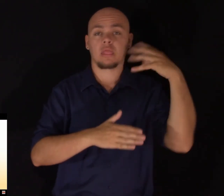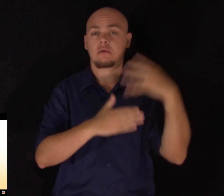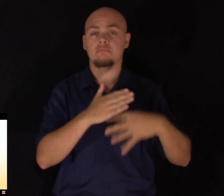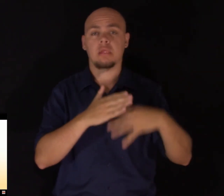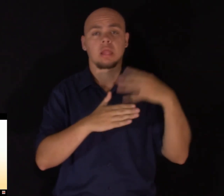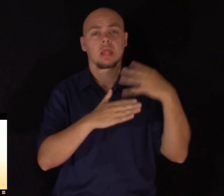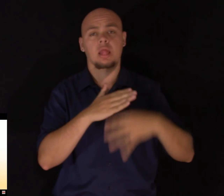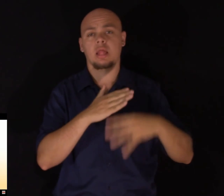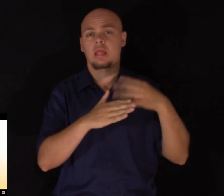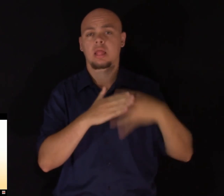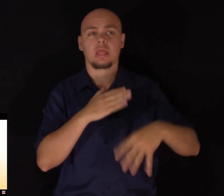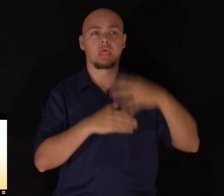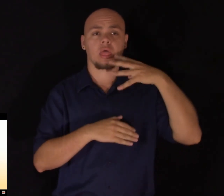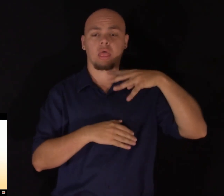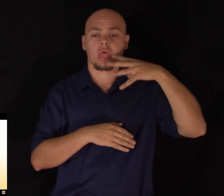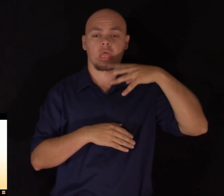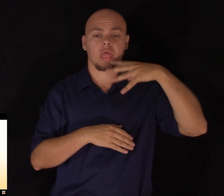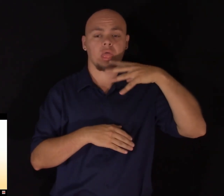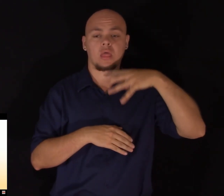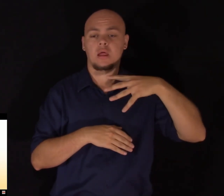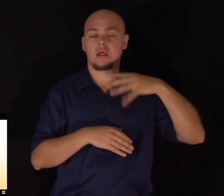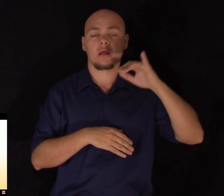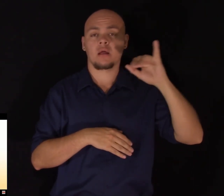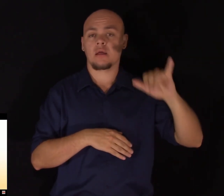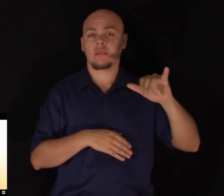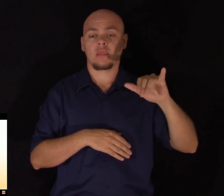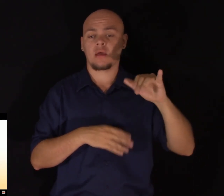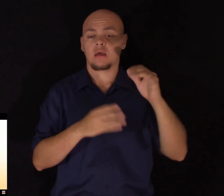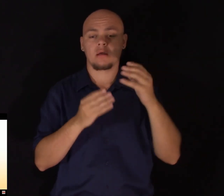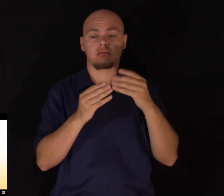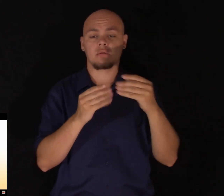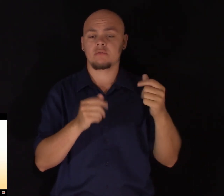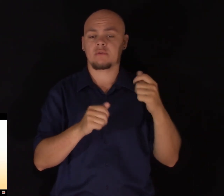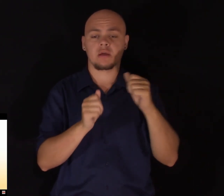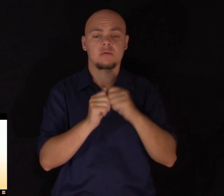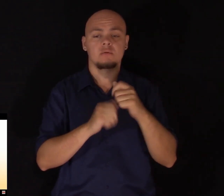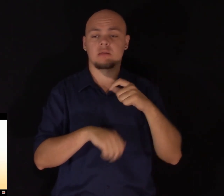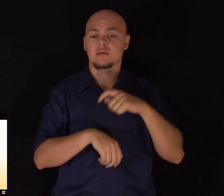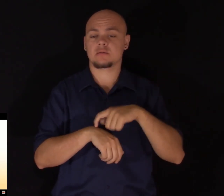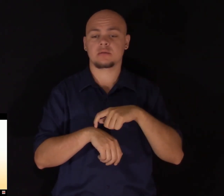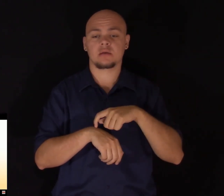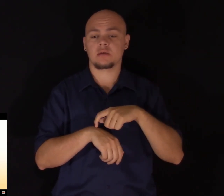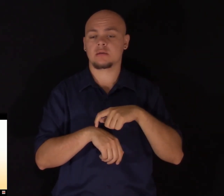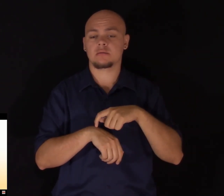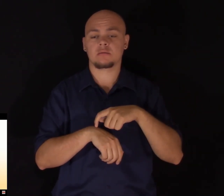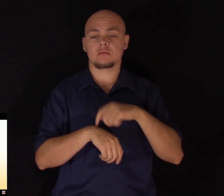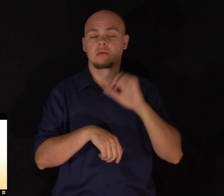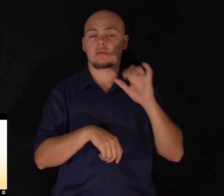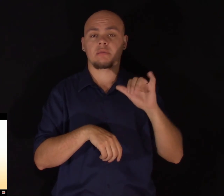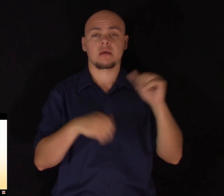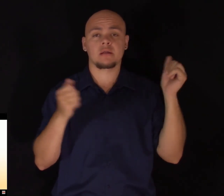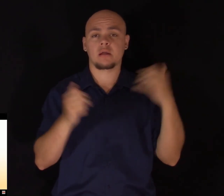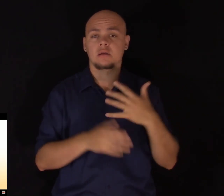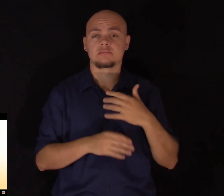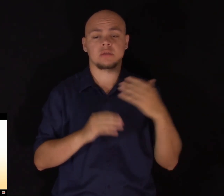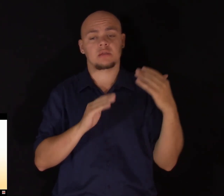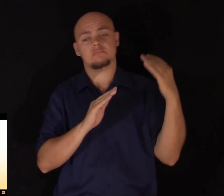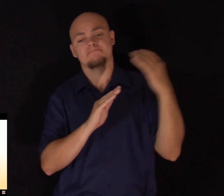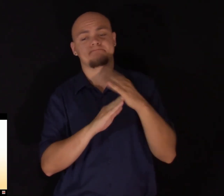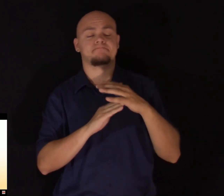coming out of her mouth. And that, maybe it'll fade too with time, but I don't think so. That haunts me the most.